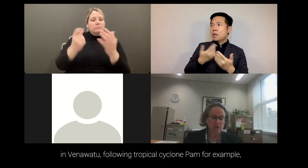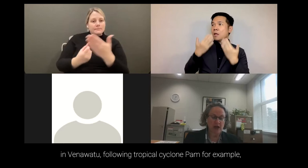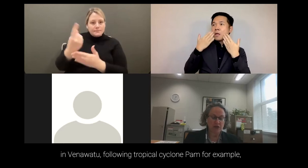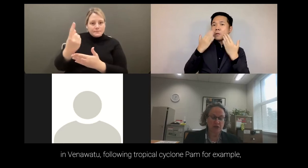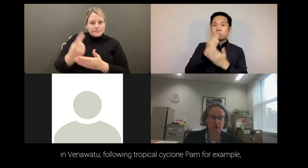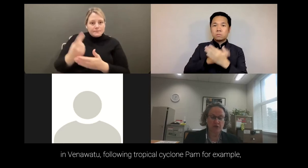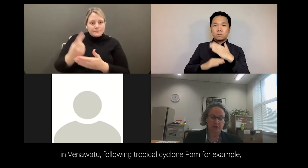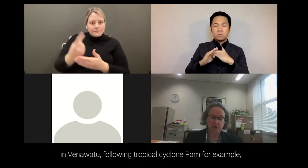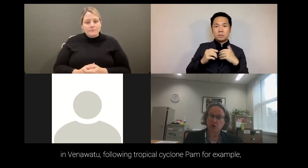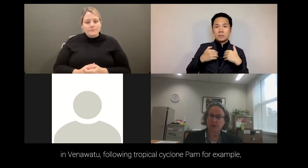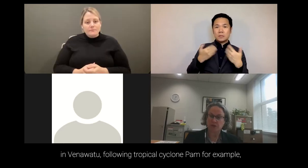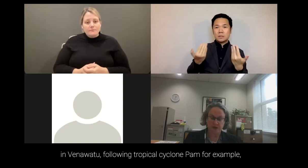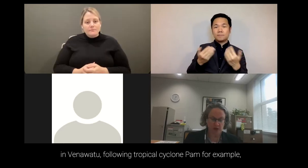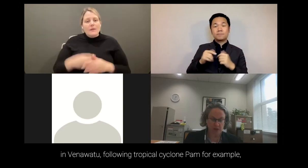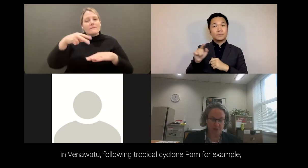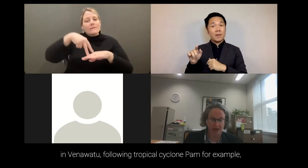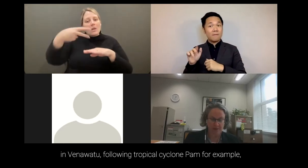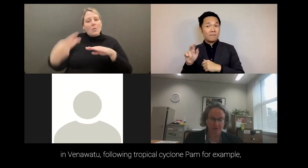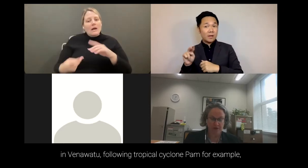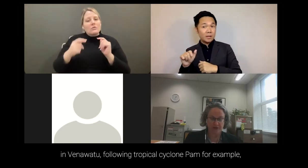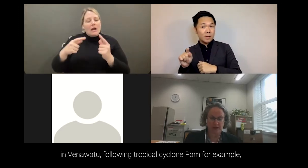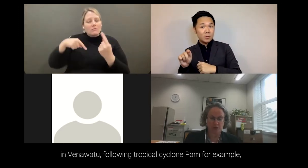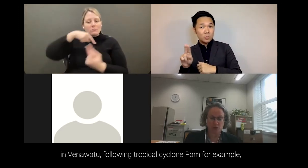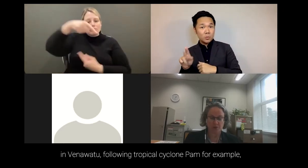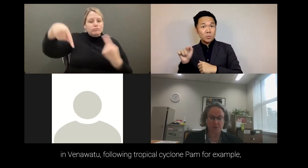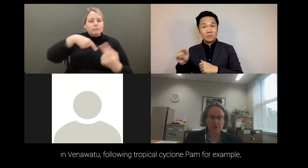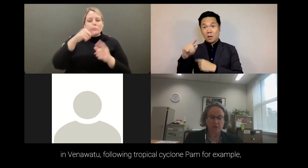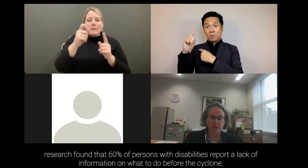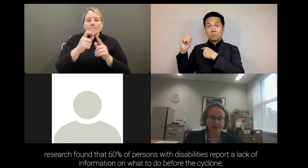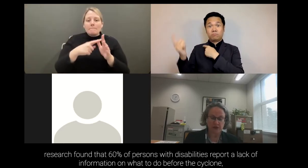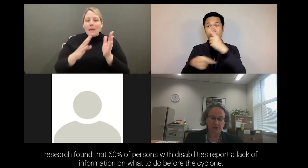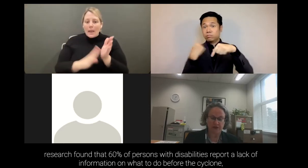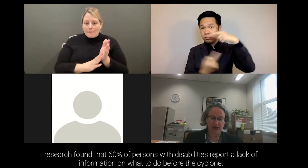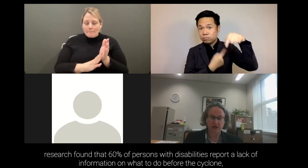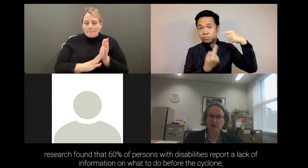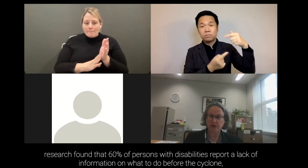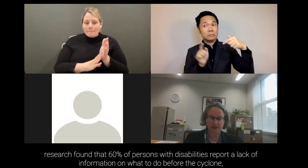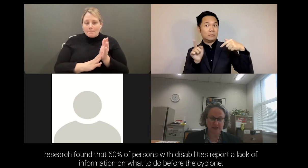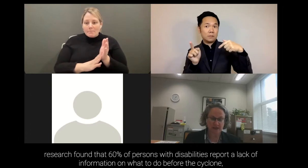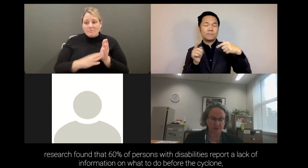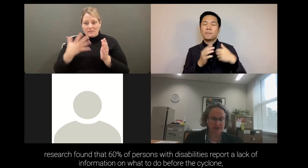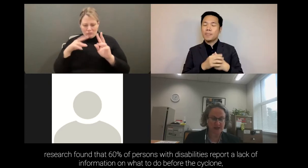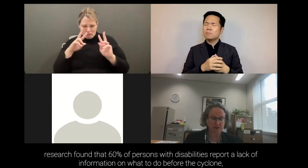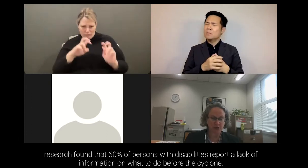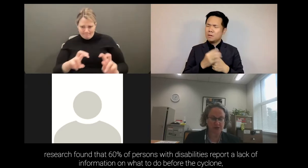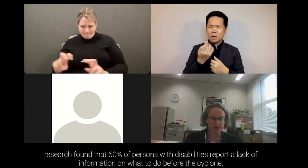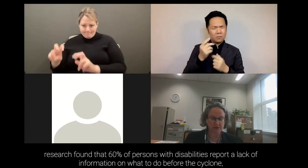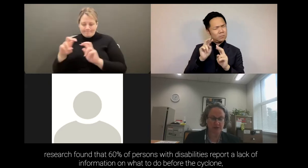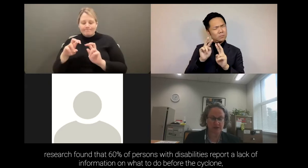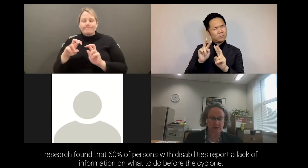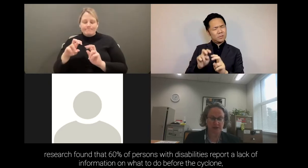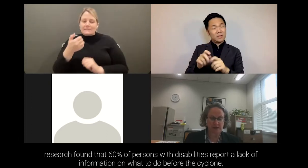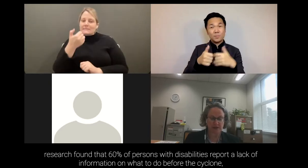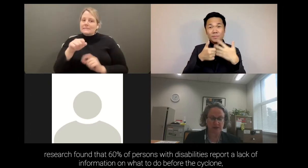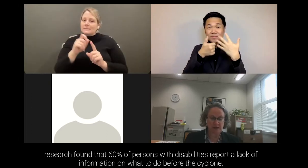In Vanuatu, following Tropical Cyclone Pam, for example, research found that 60% of persons